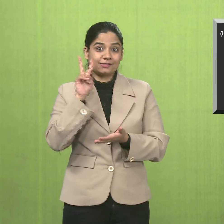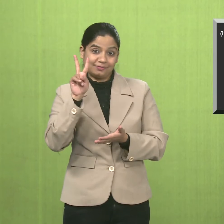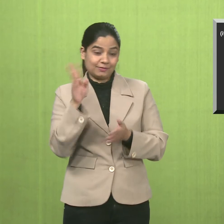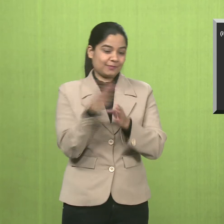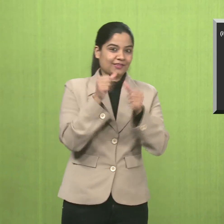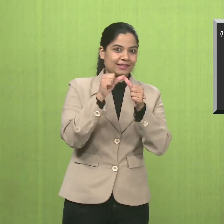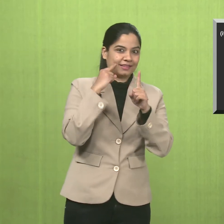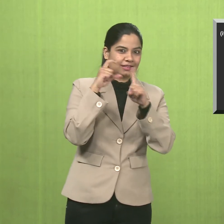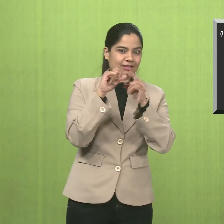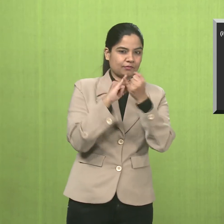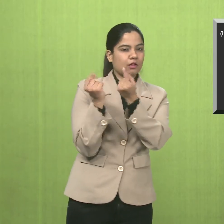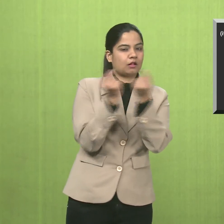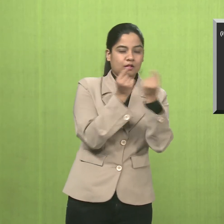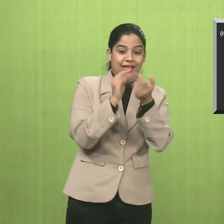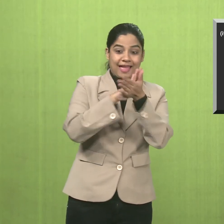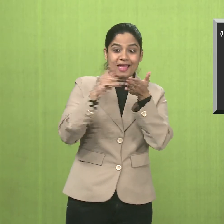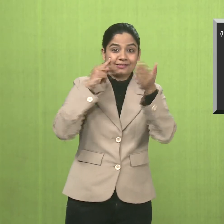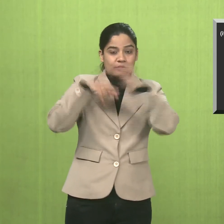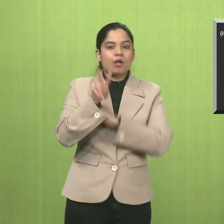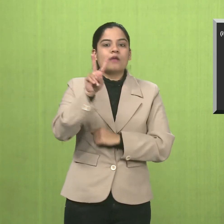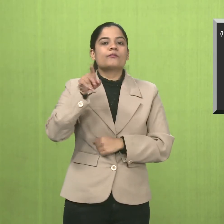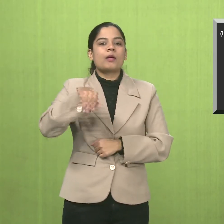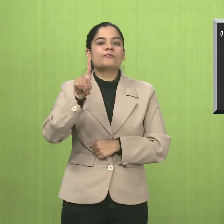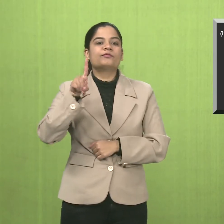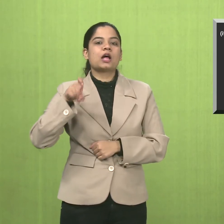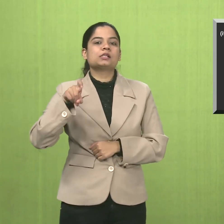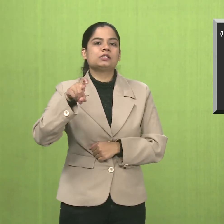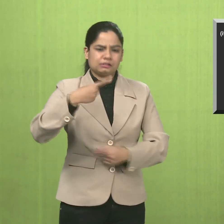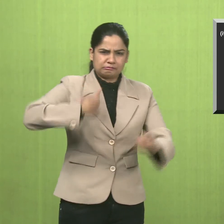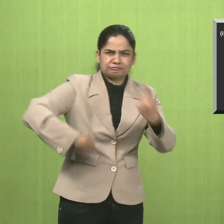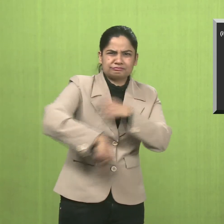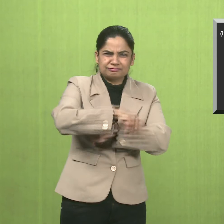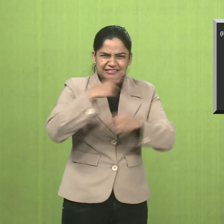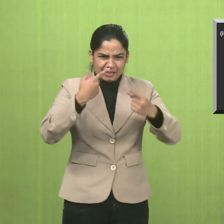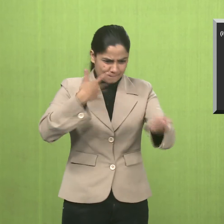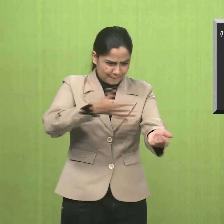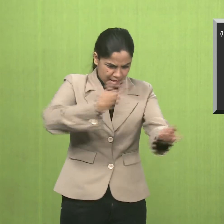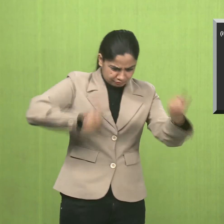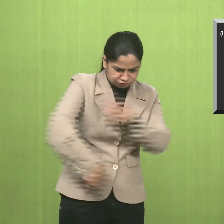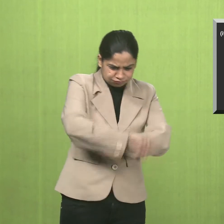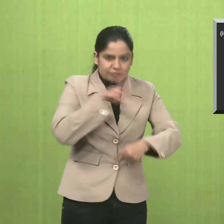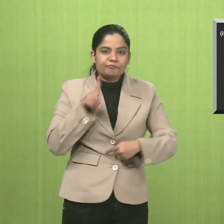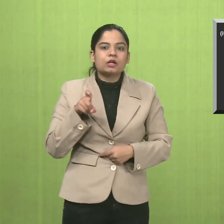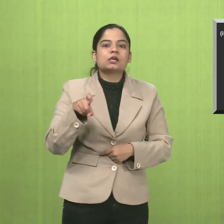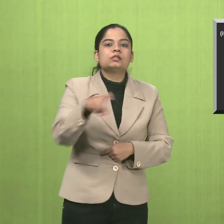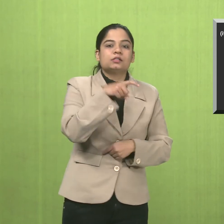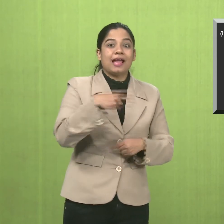HIV. AIDS is similar to that. HIV is the virus that is there in the AIDS, the